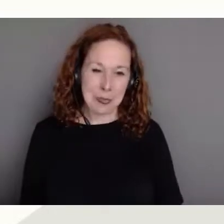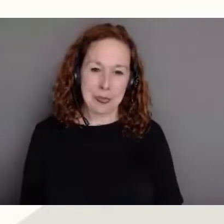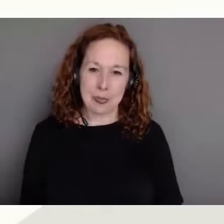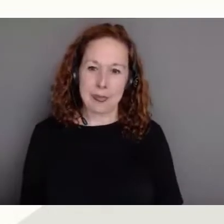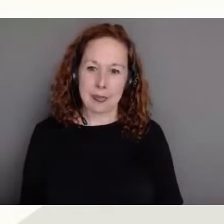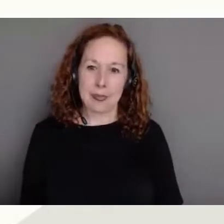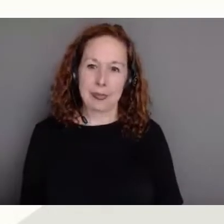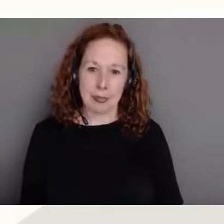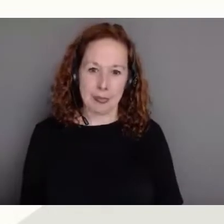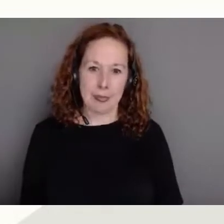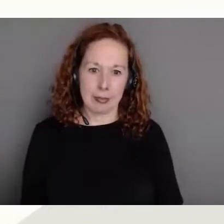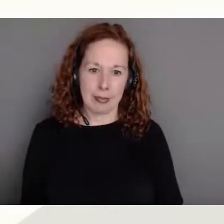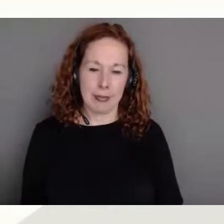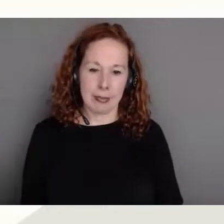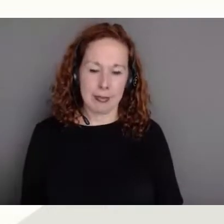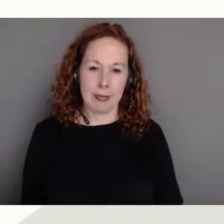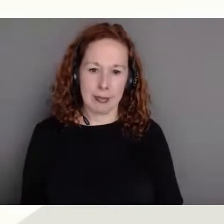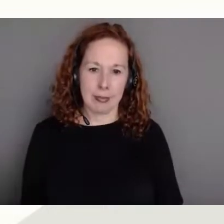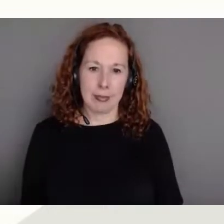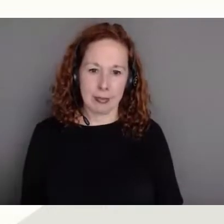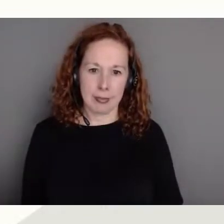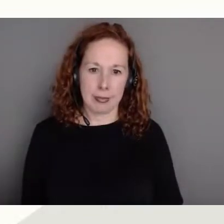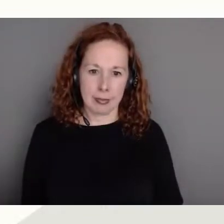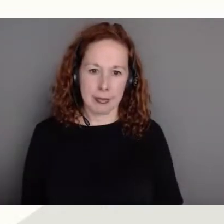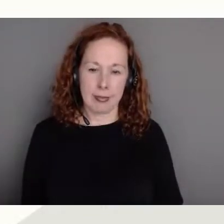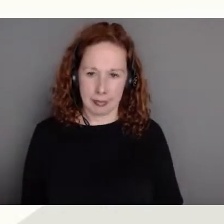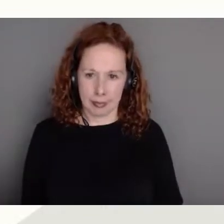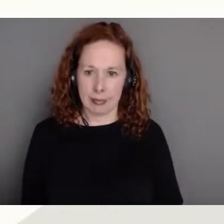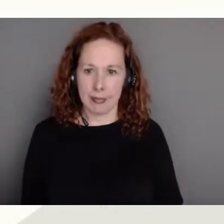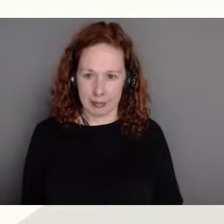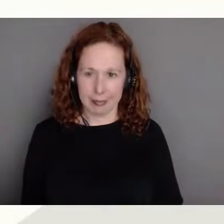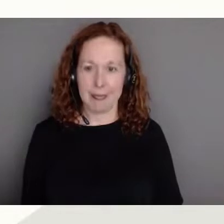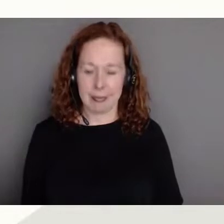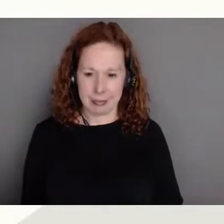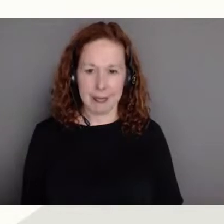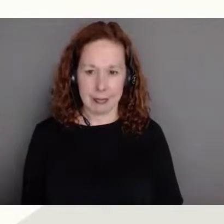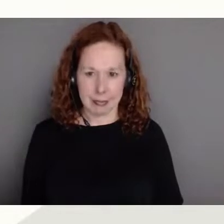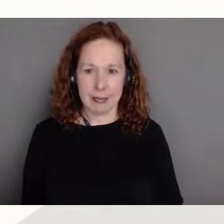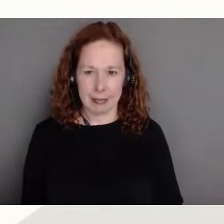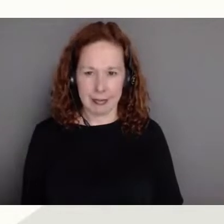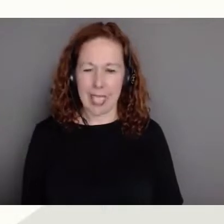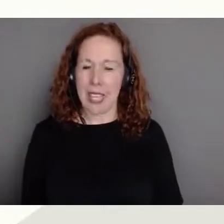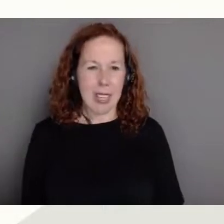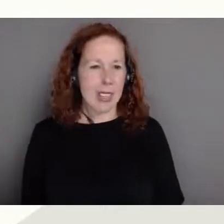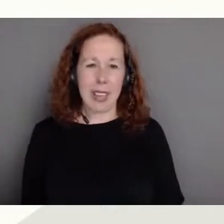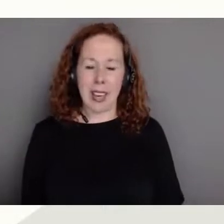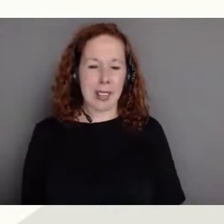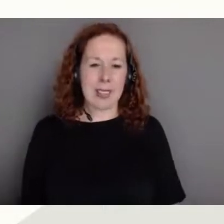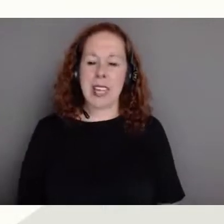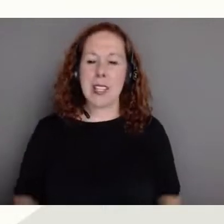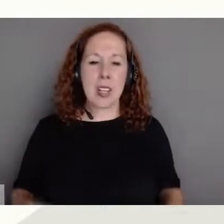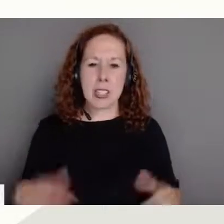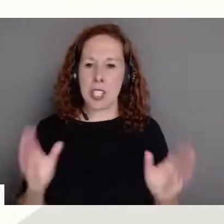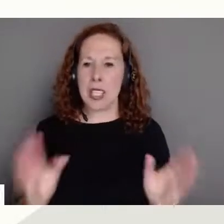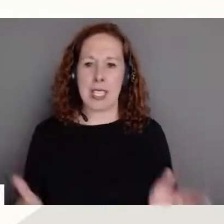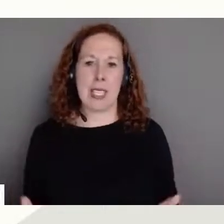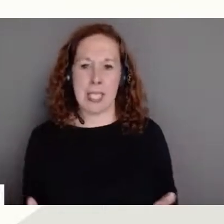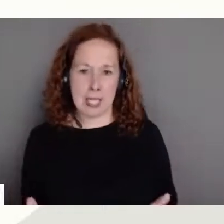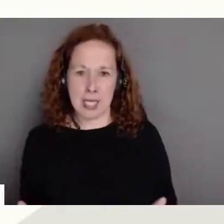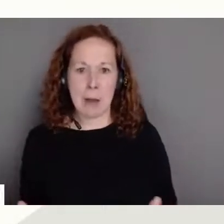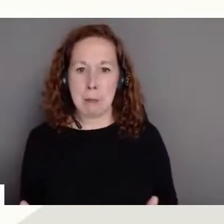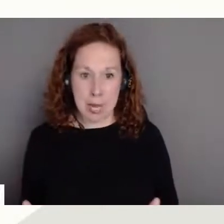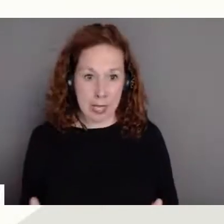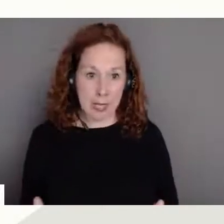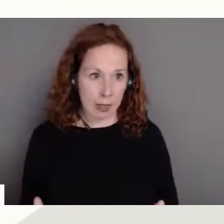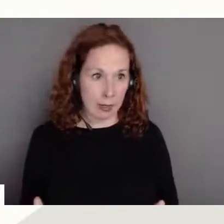could be developed to bridge communication for hearing and non-hearing. Oh, right. Yeah. Great question. Yeah, technology